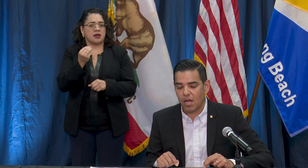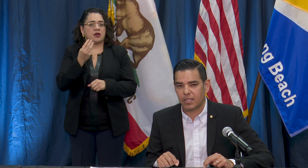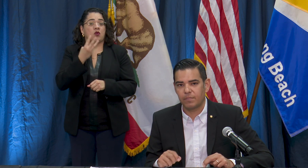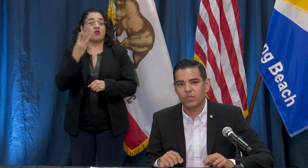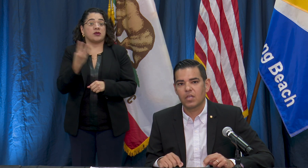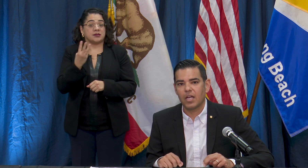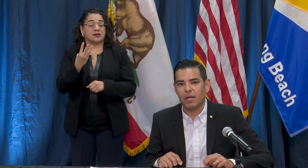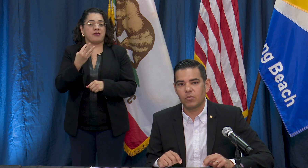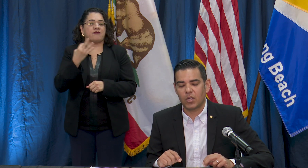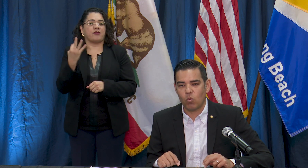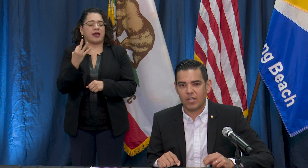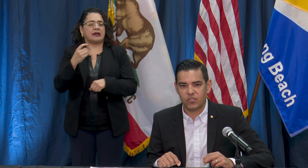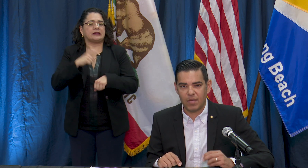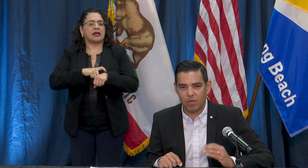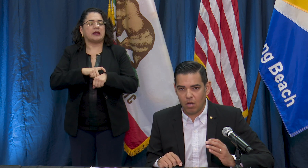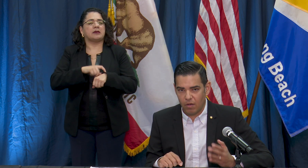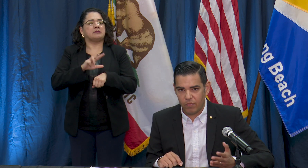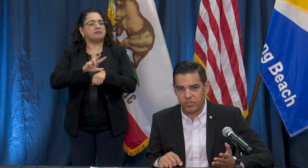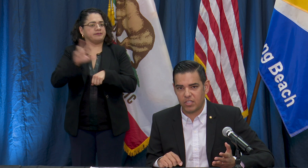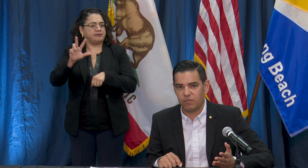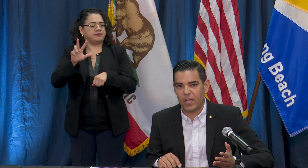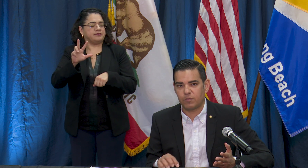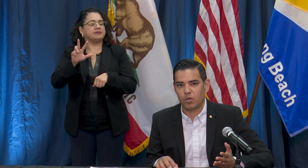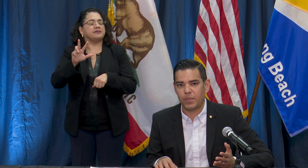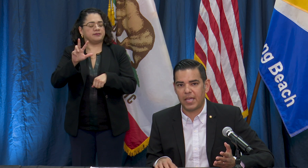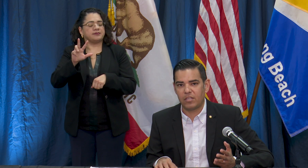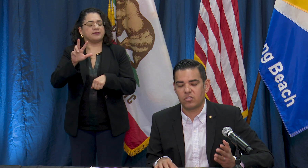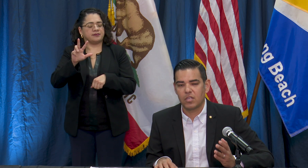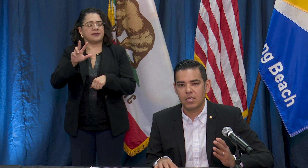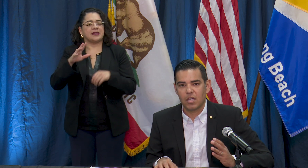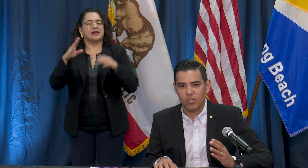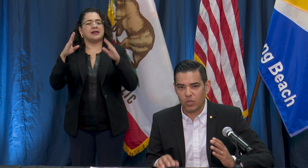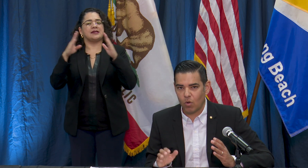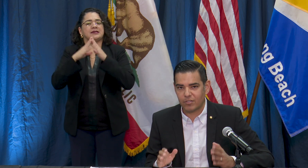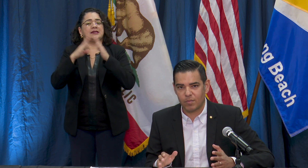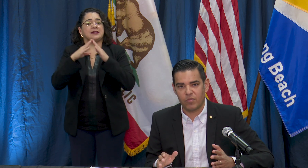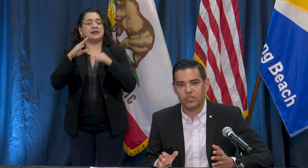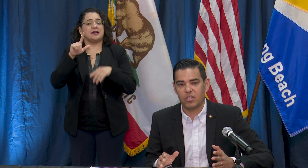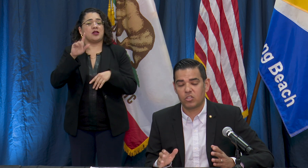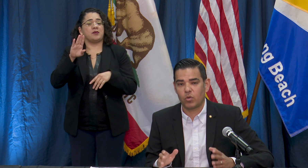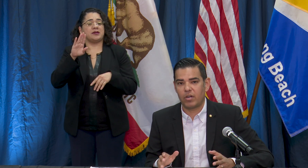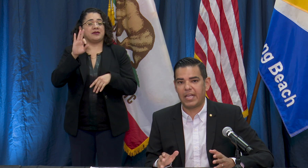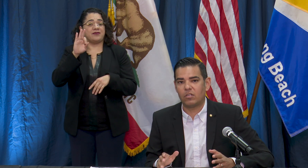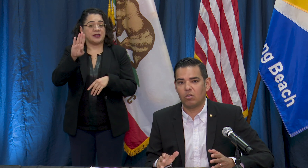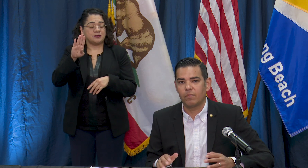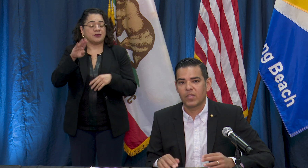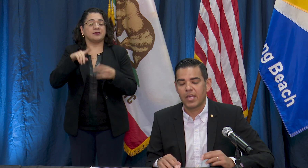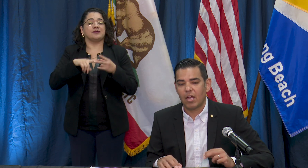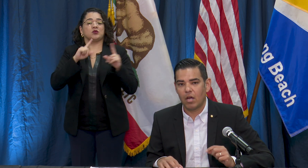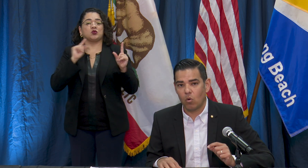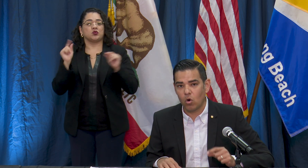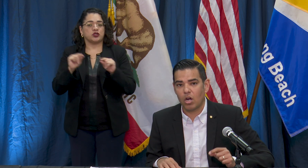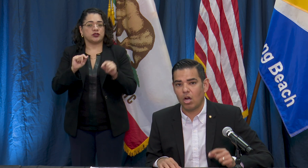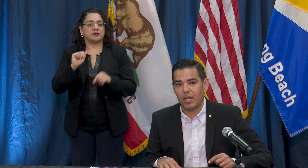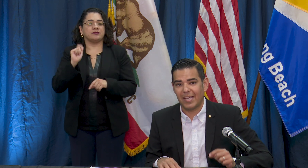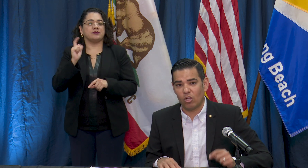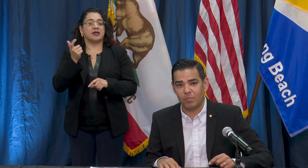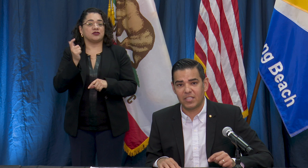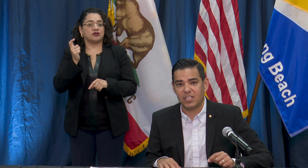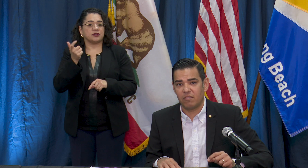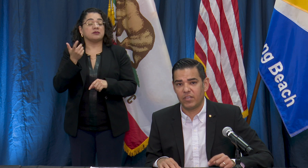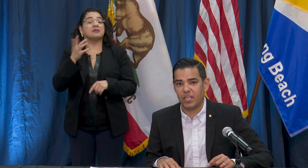3 o'clock. You can watch them on the city's Facebook page. You can watch them on the city's Twitter handle, or